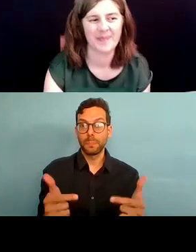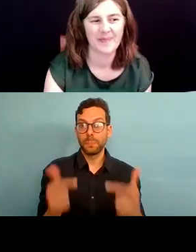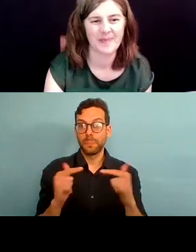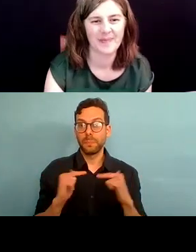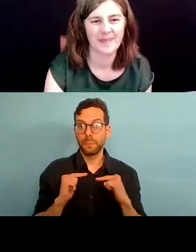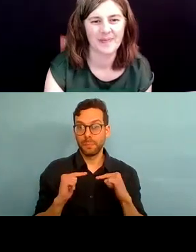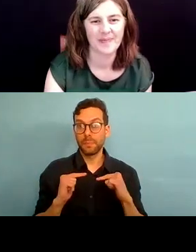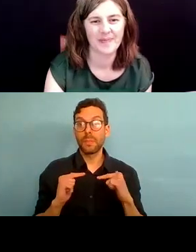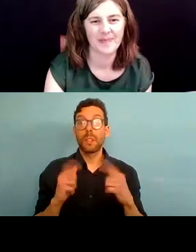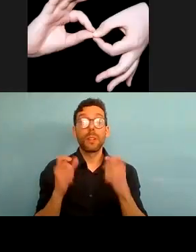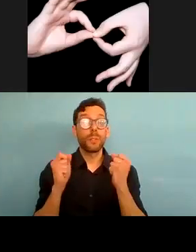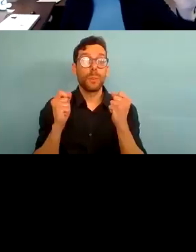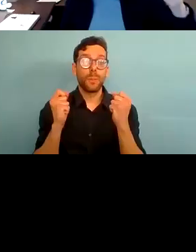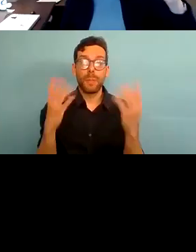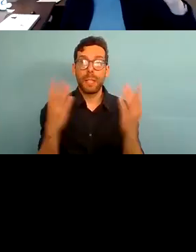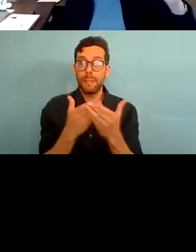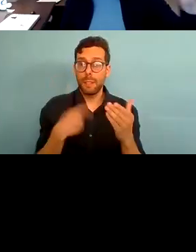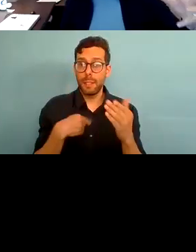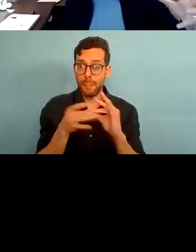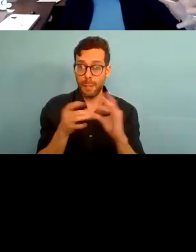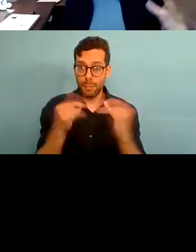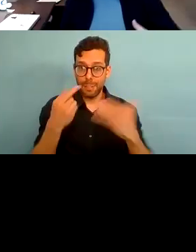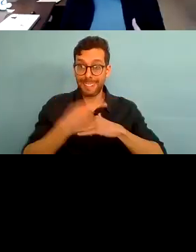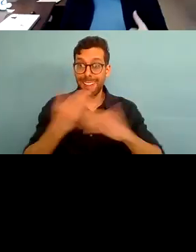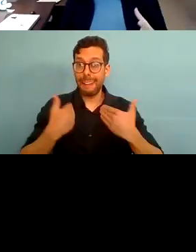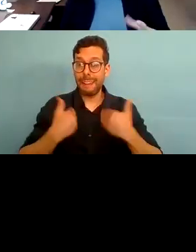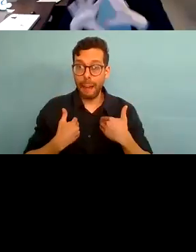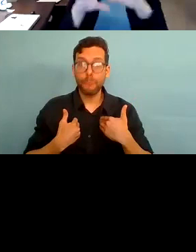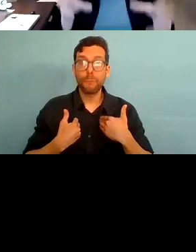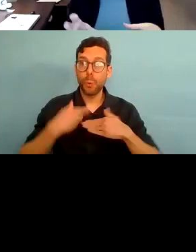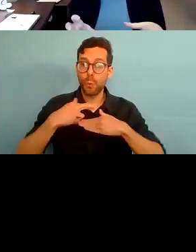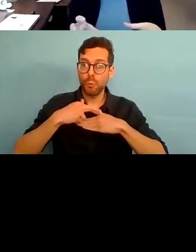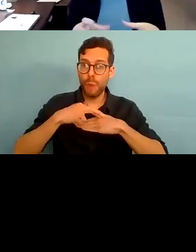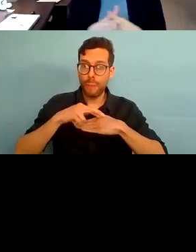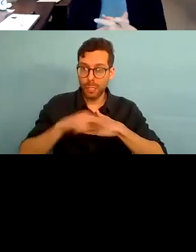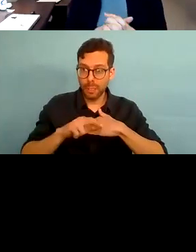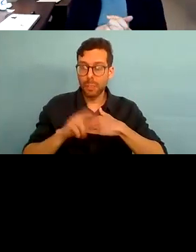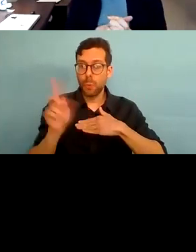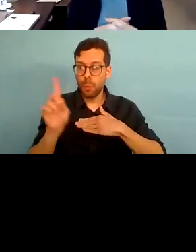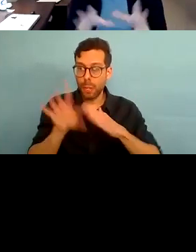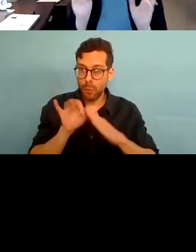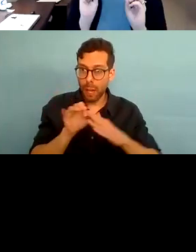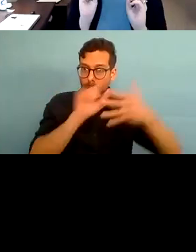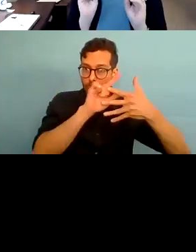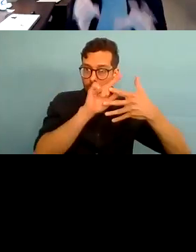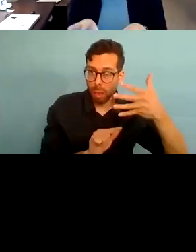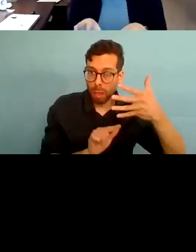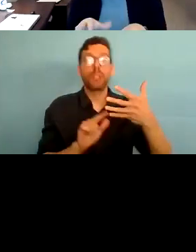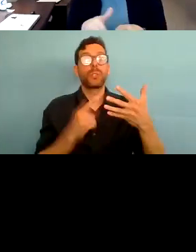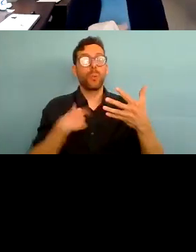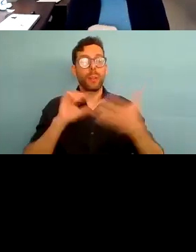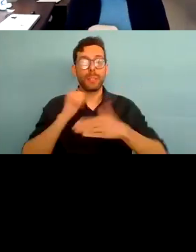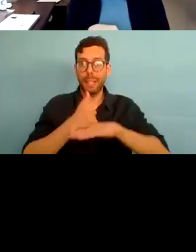and not many, but all, have references, right? And so I decided to put them here in one single slide. So if you wanted to dig